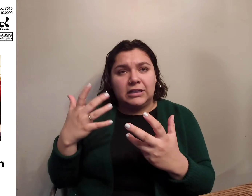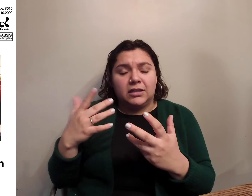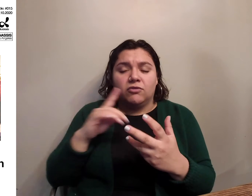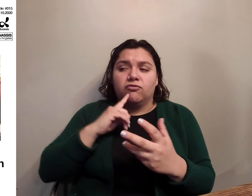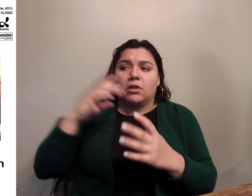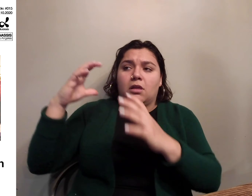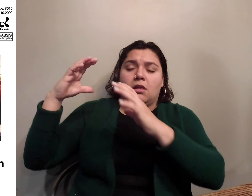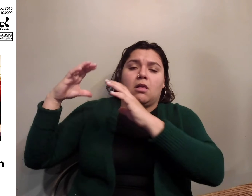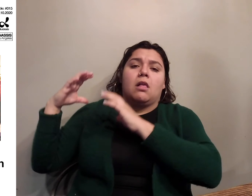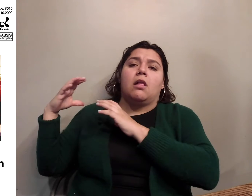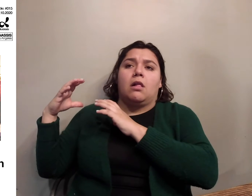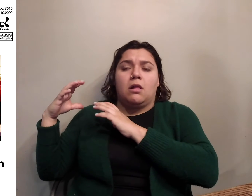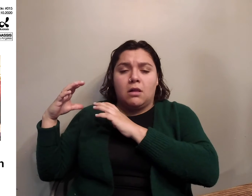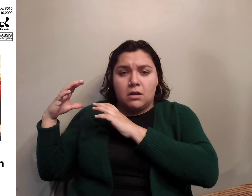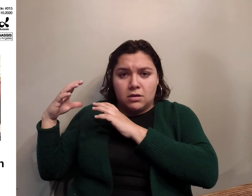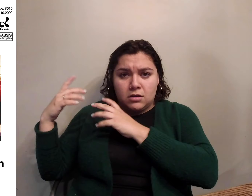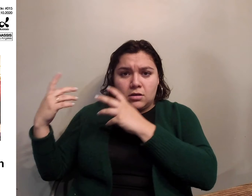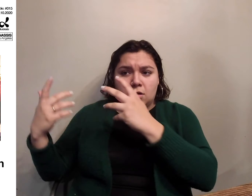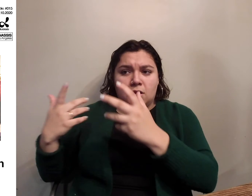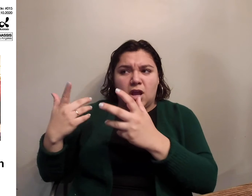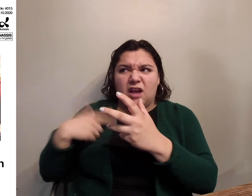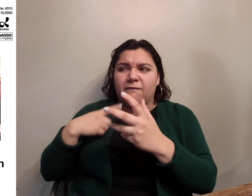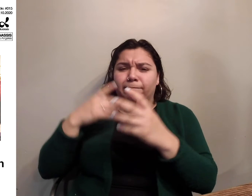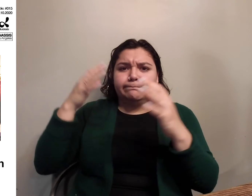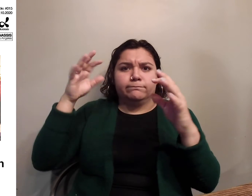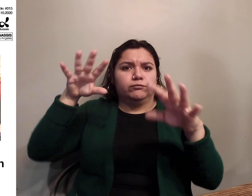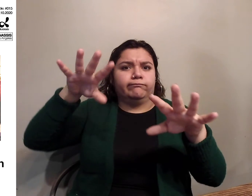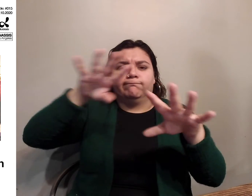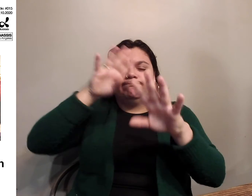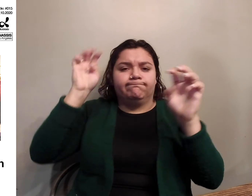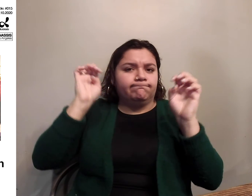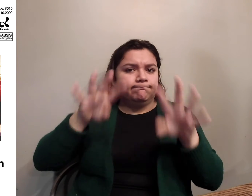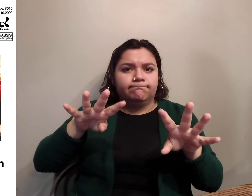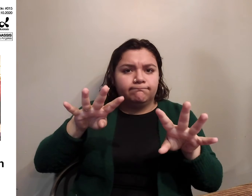of a sense of the unknown on all of us.